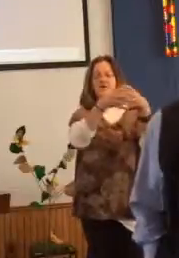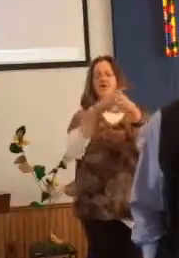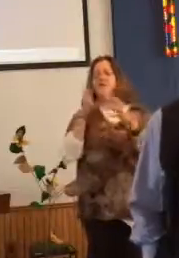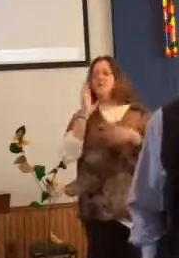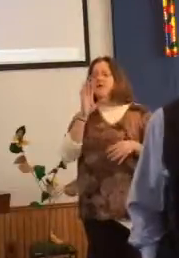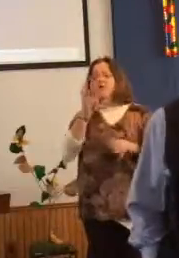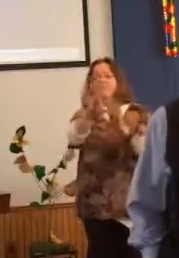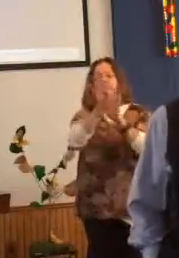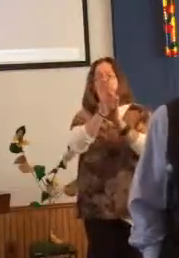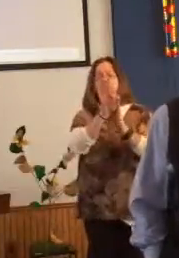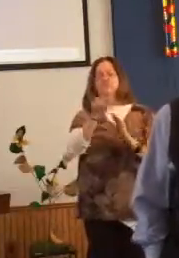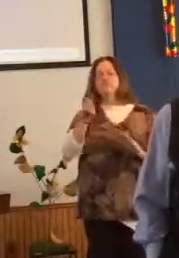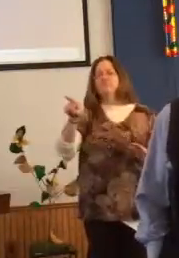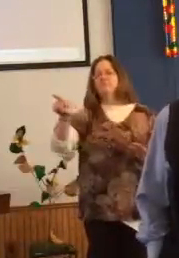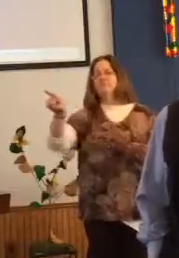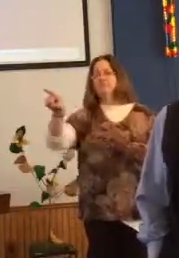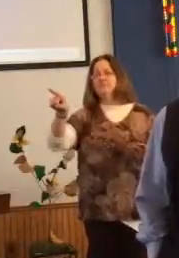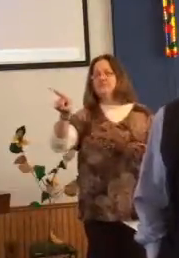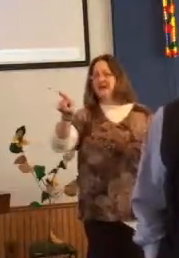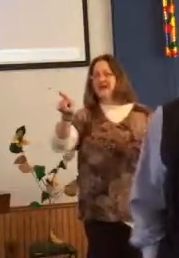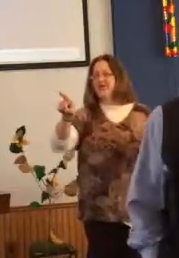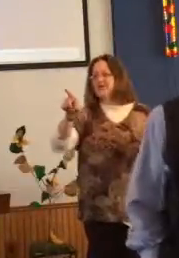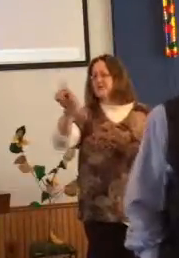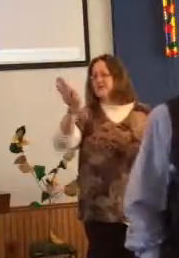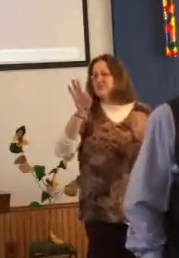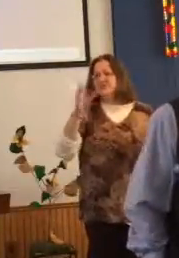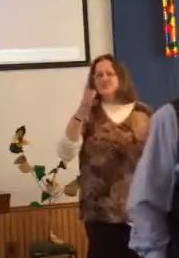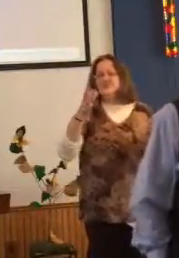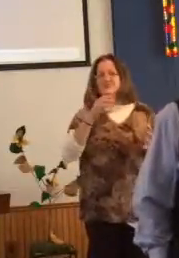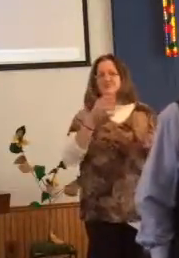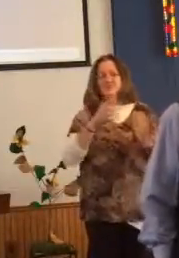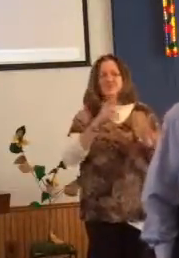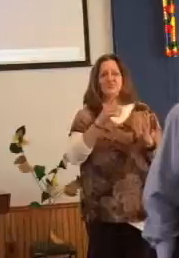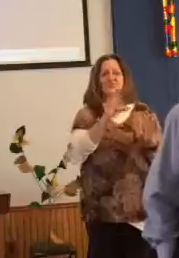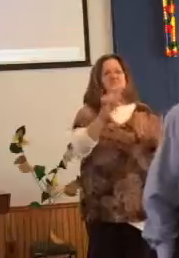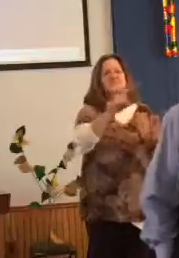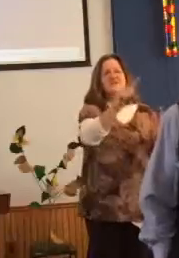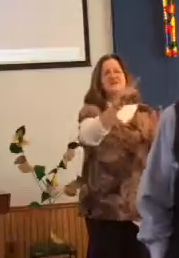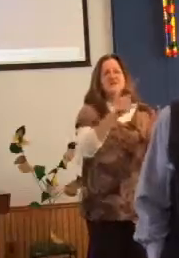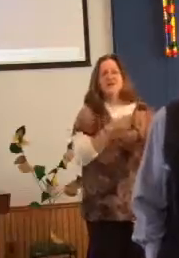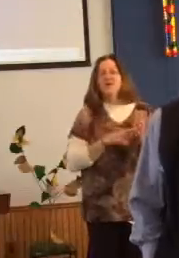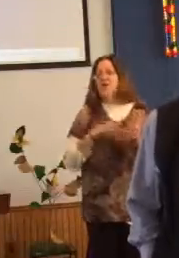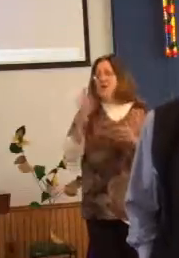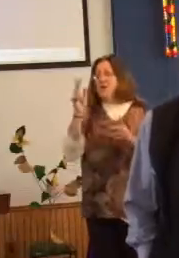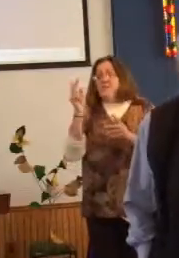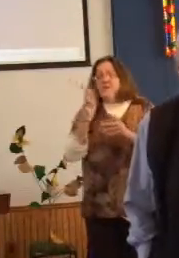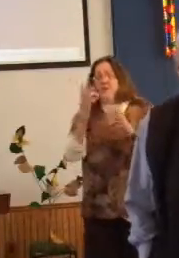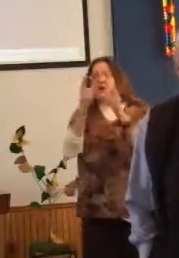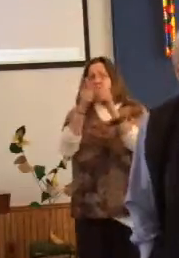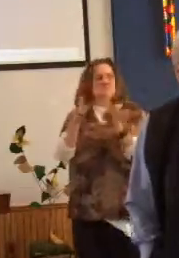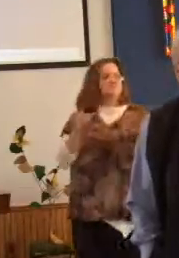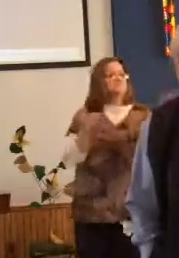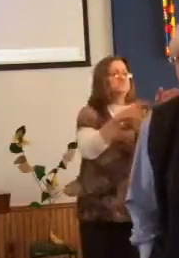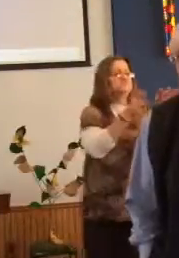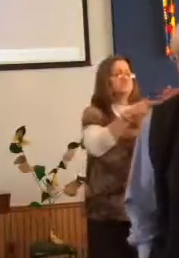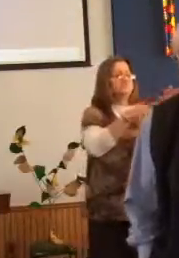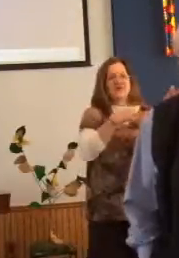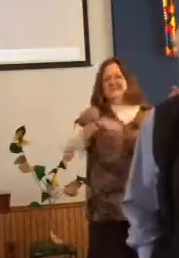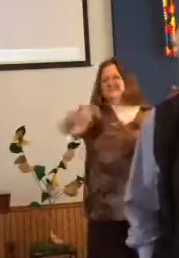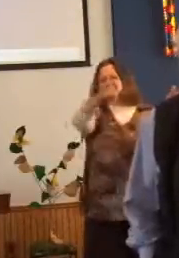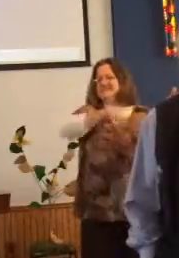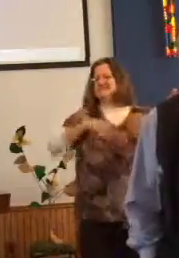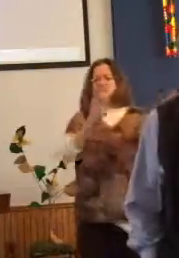difficult. How do you choose? What if the group wants to take the left fork and you really believe that the right